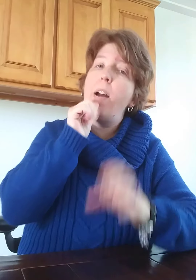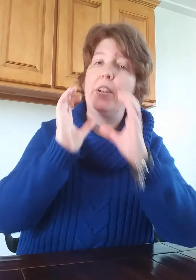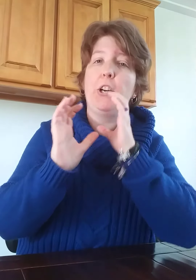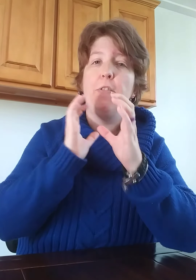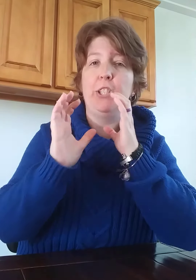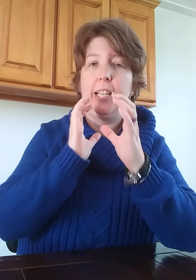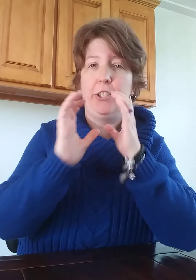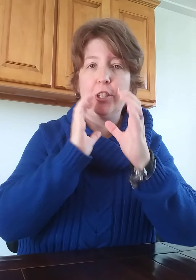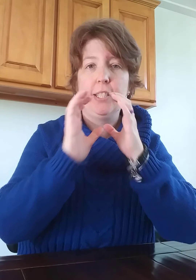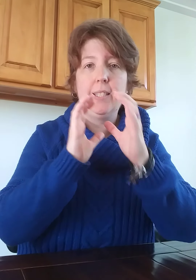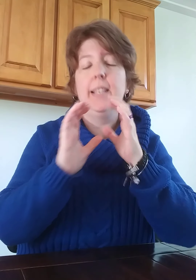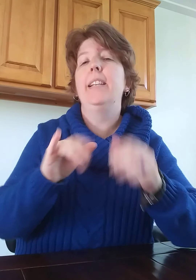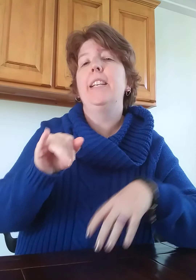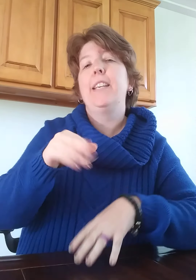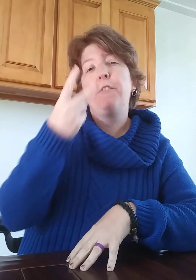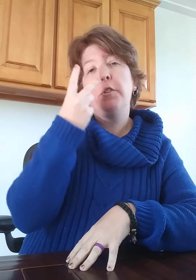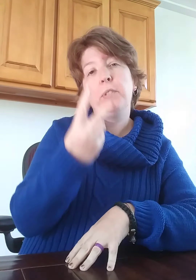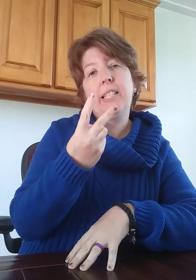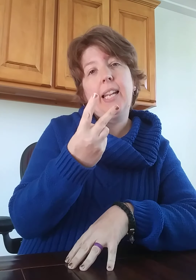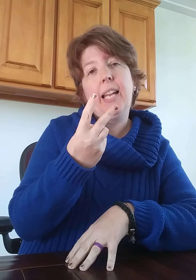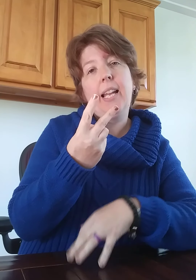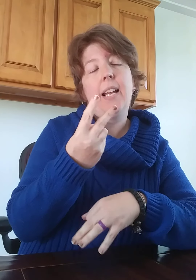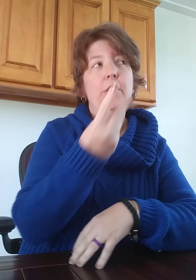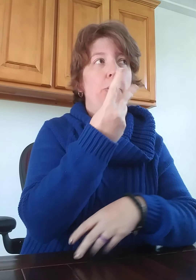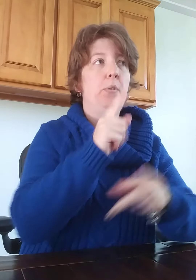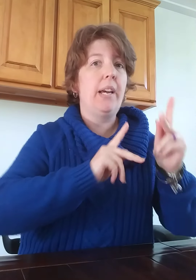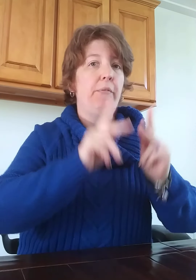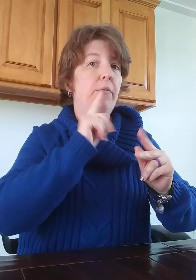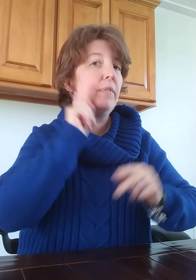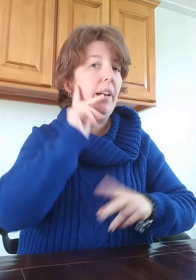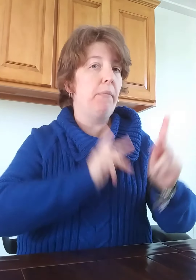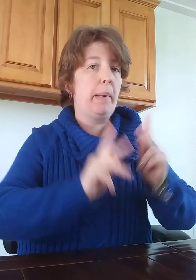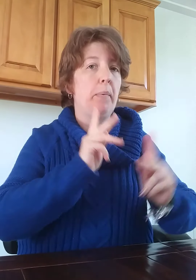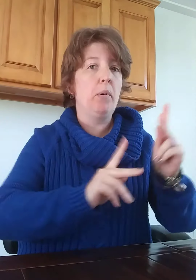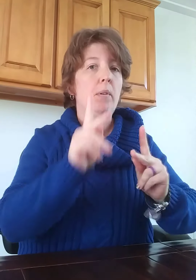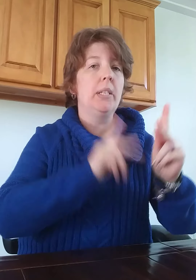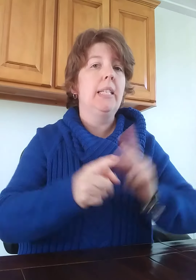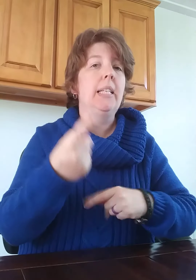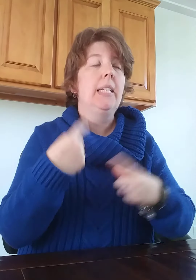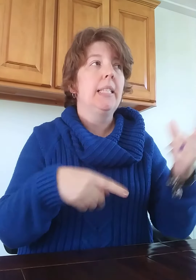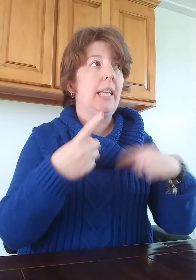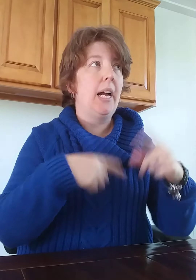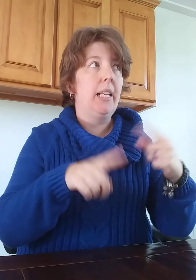Private conversations. If you see two deaf people signing